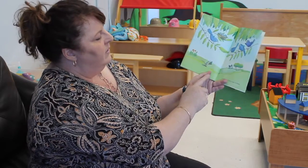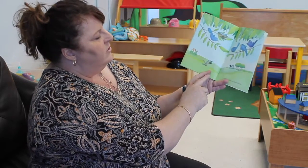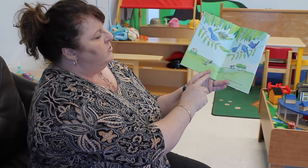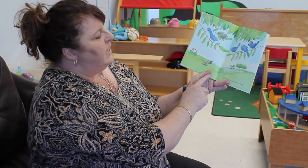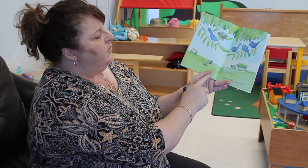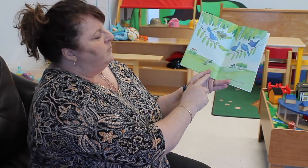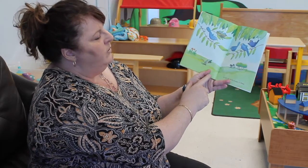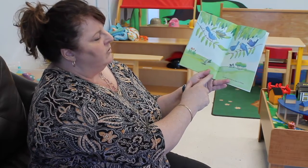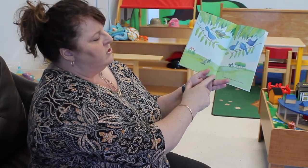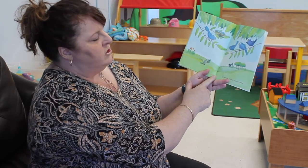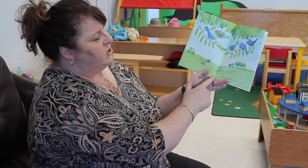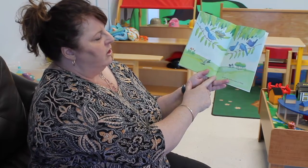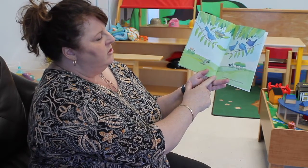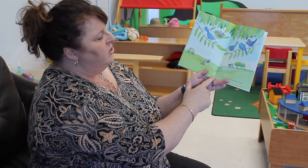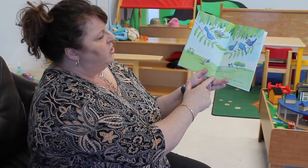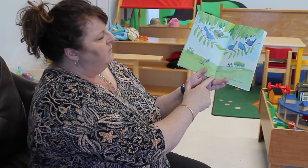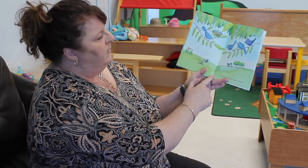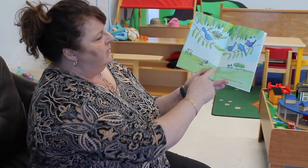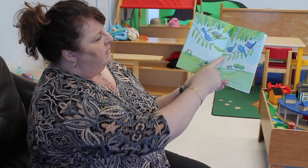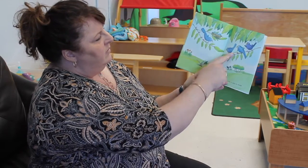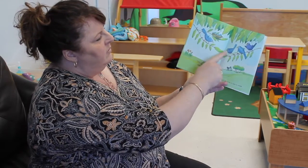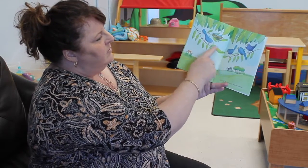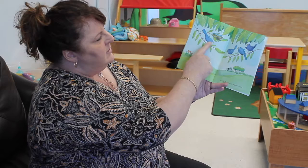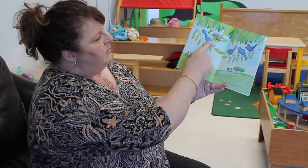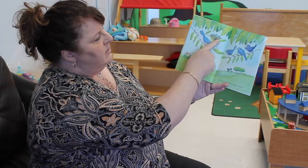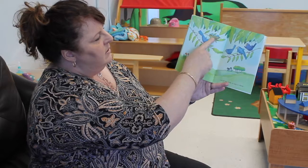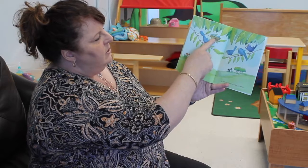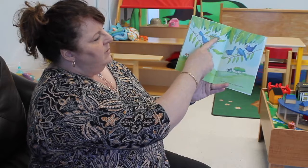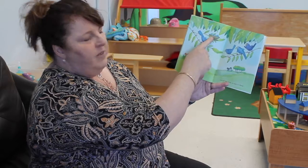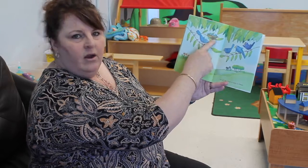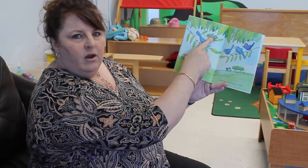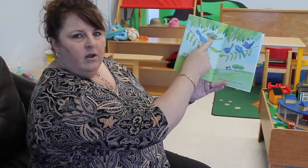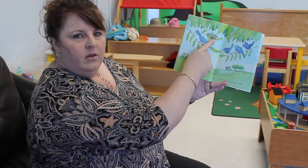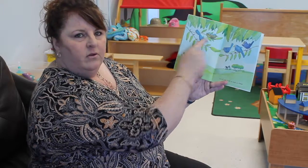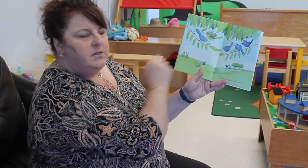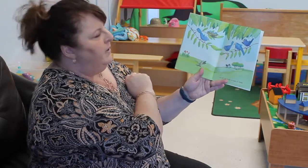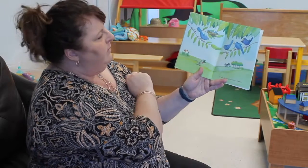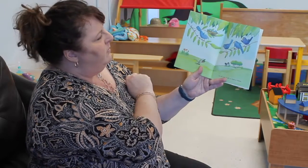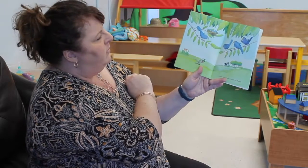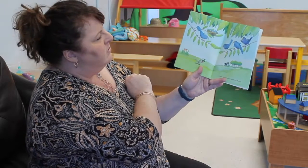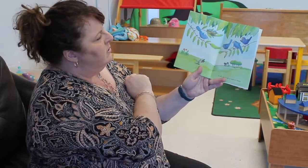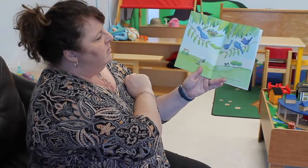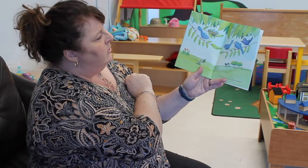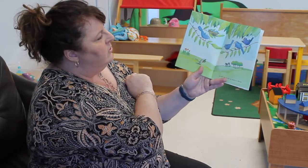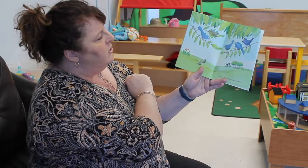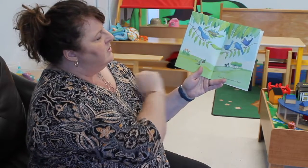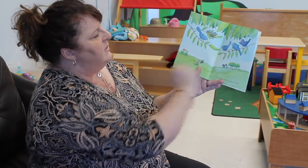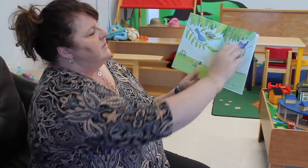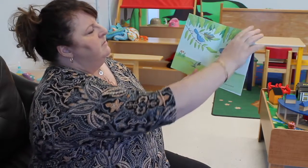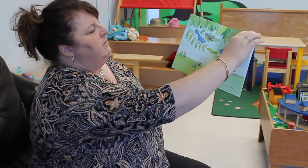To tell the birds to start to cheep. There's the birds, and look up there. There's some baby birds. You'll start seeing some baby